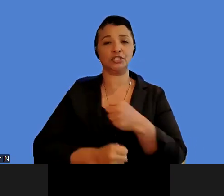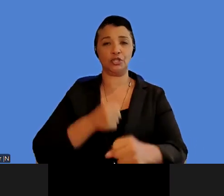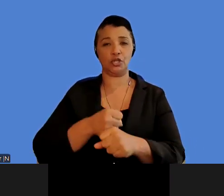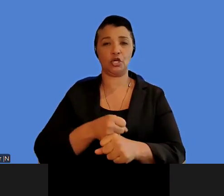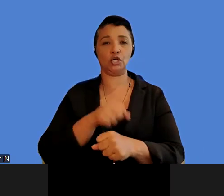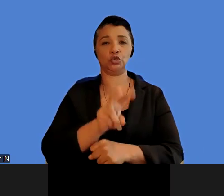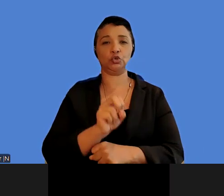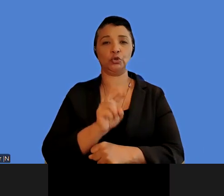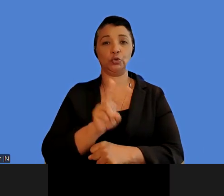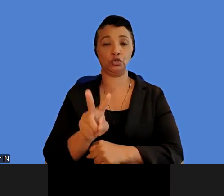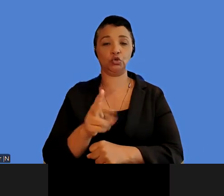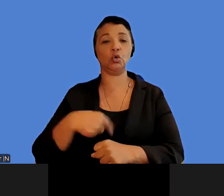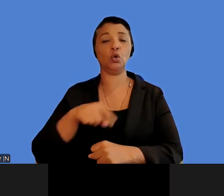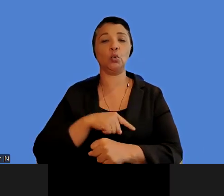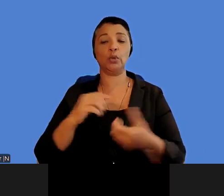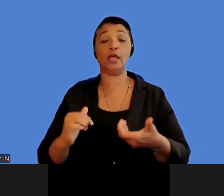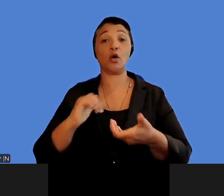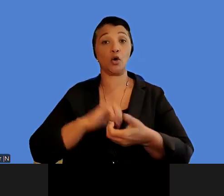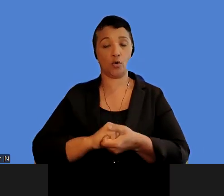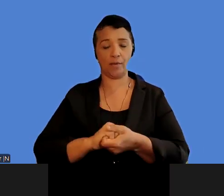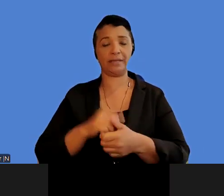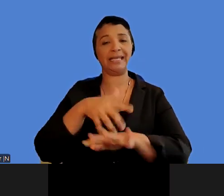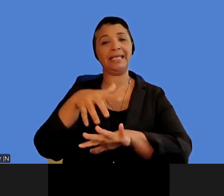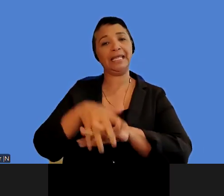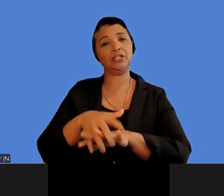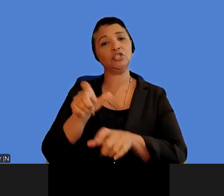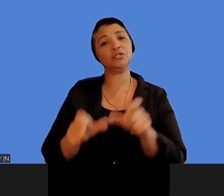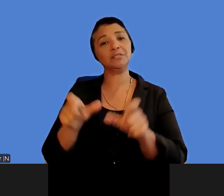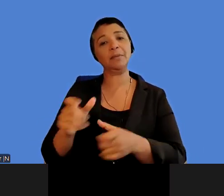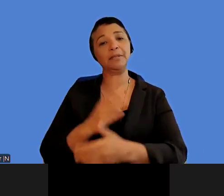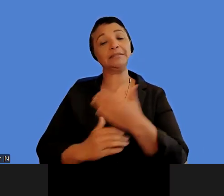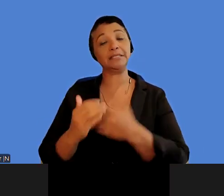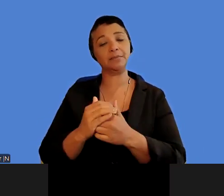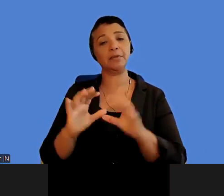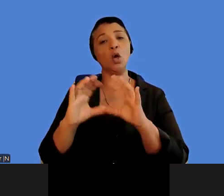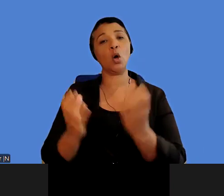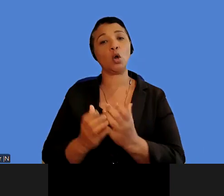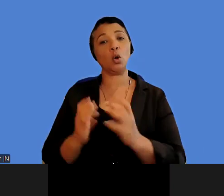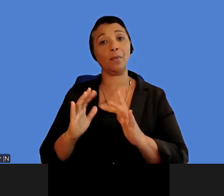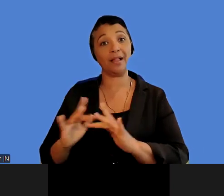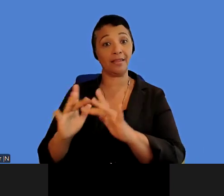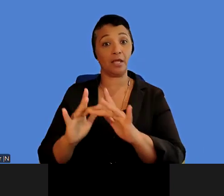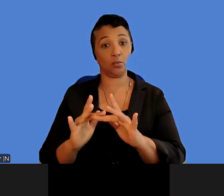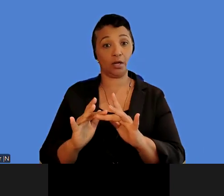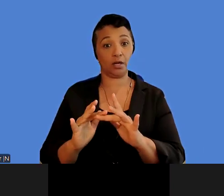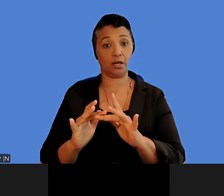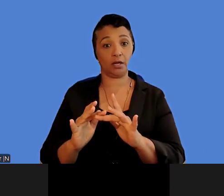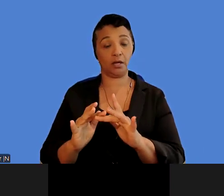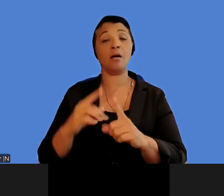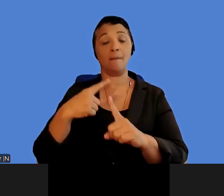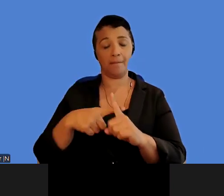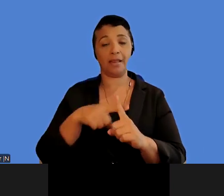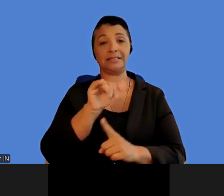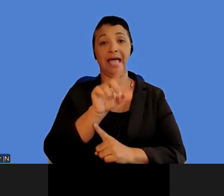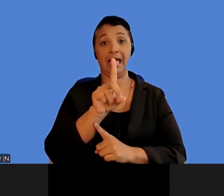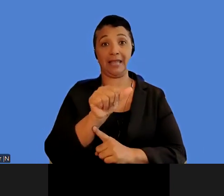2022, MRG collaborated with the Indigenous People with Disabilities Global Network and IDA to